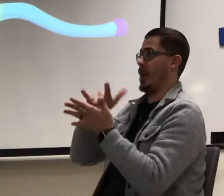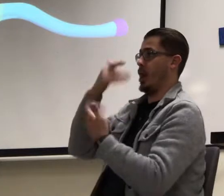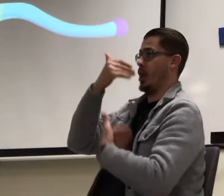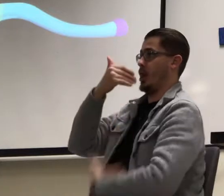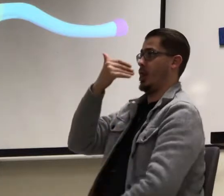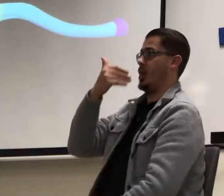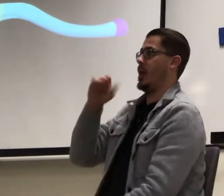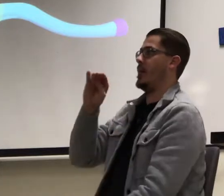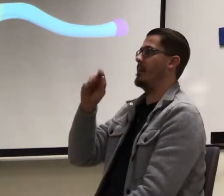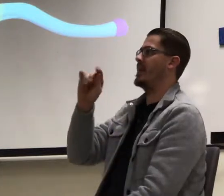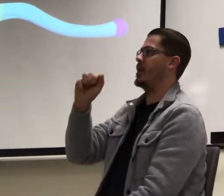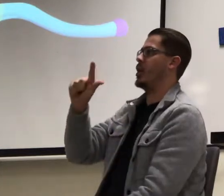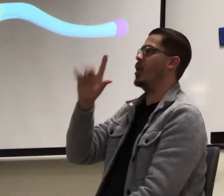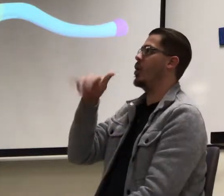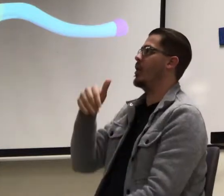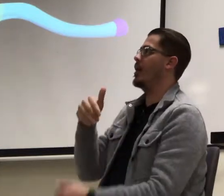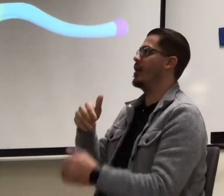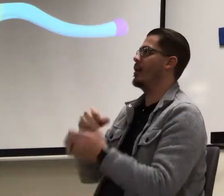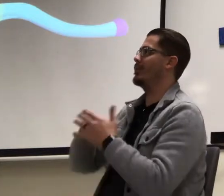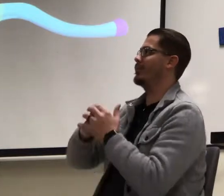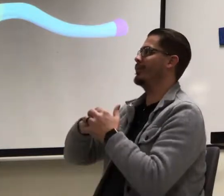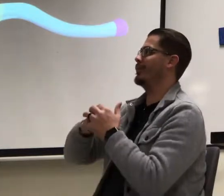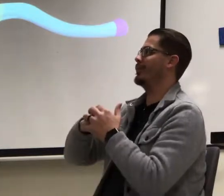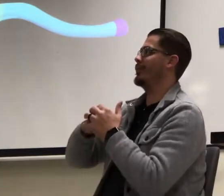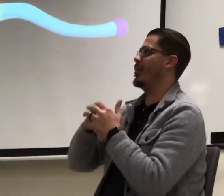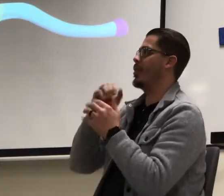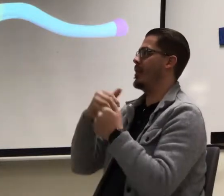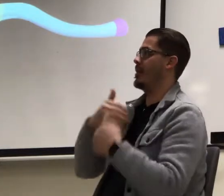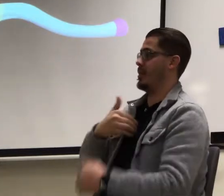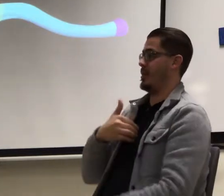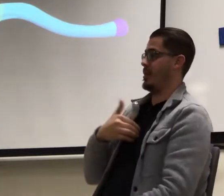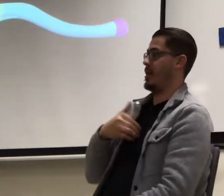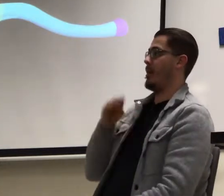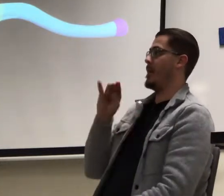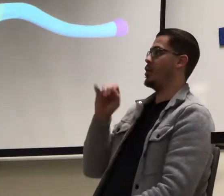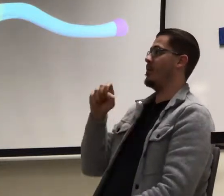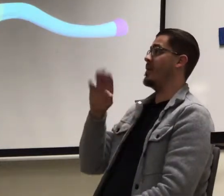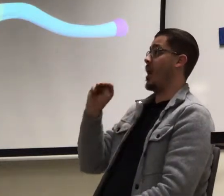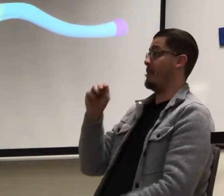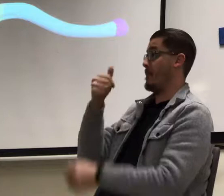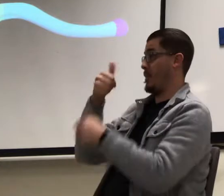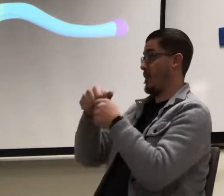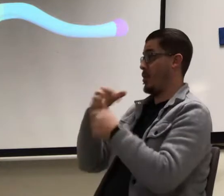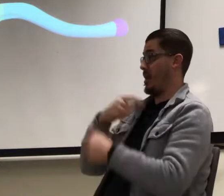and that will articulate with the manubrium of sternum.